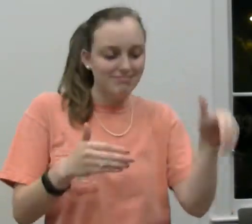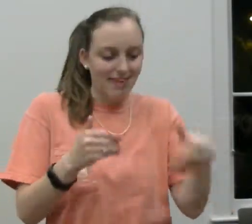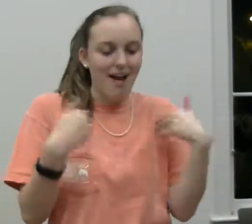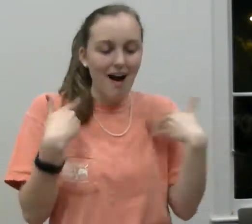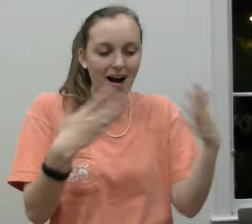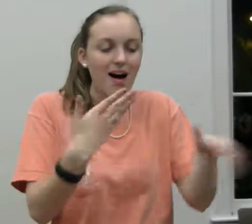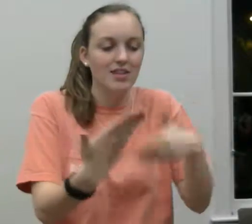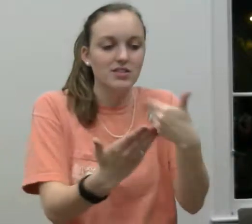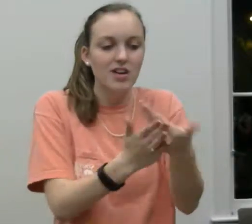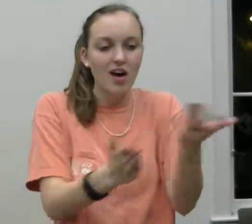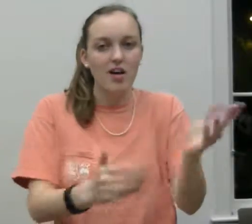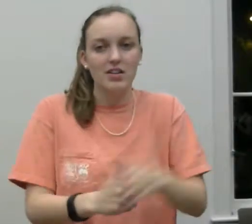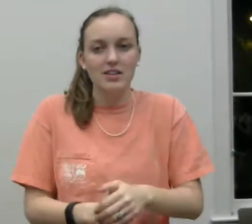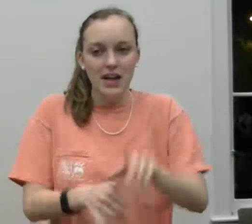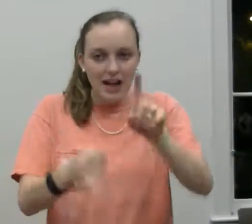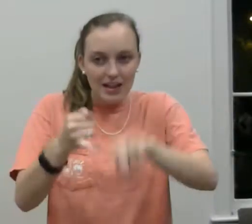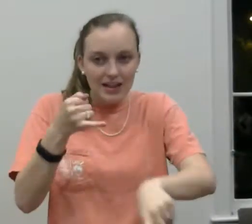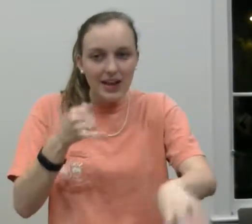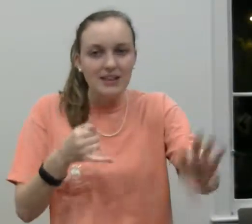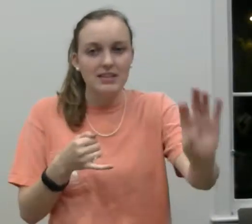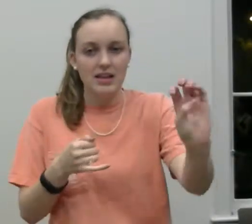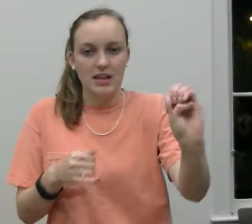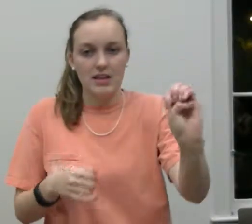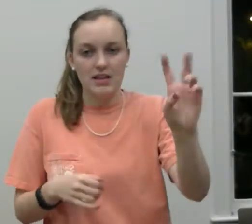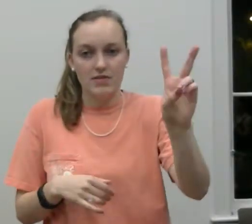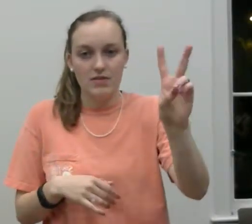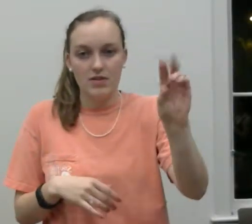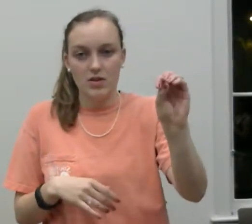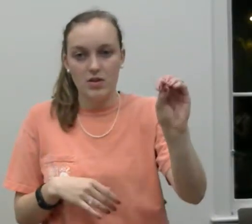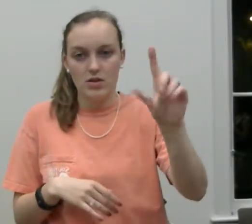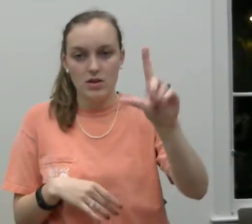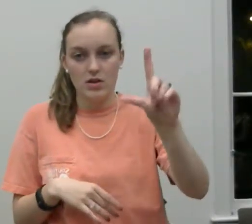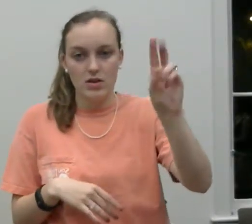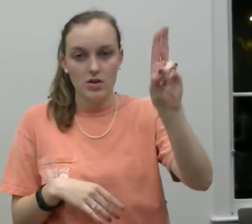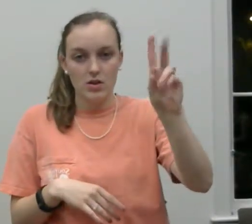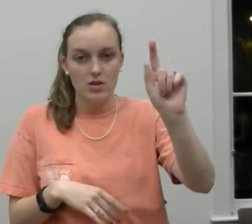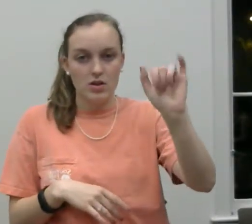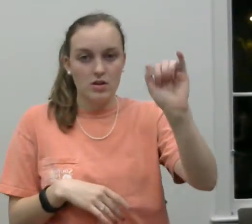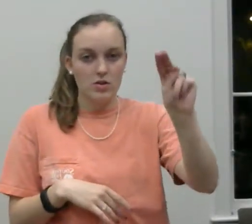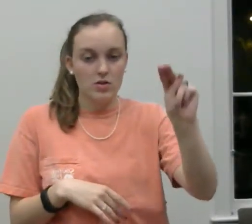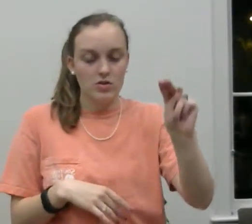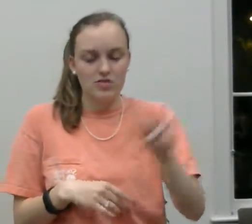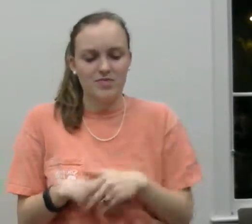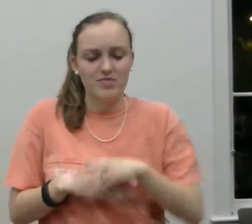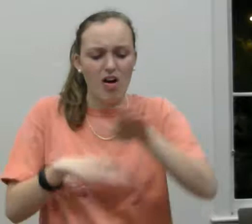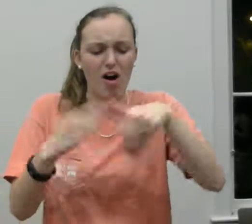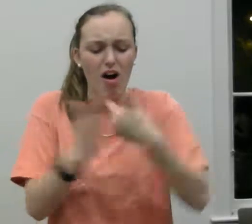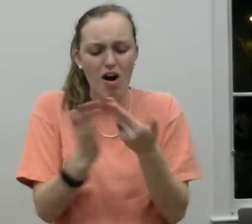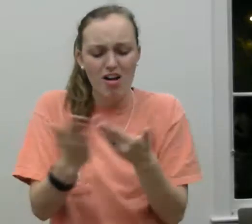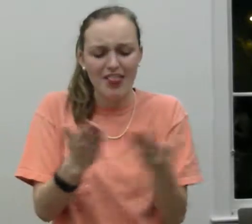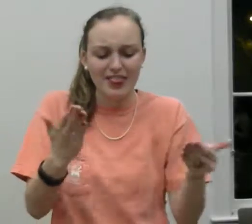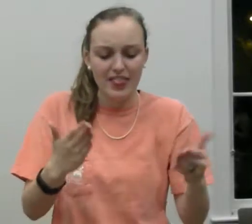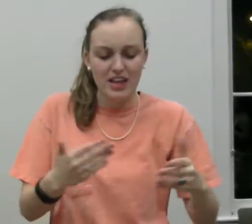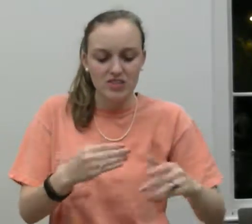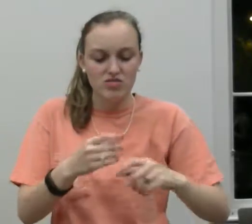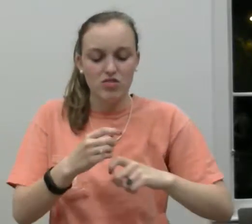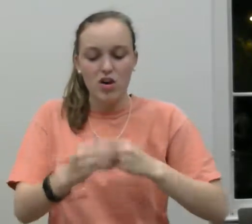as a group, living things are going to evolve. This is not something that you can observe in a single organism or a single generation organism. This is something we